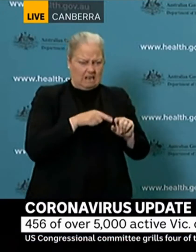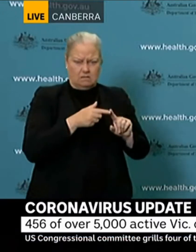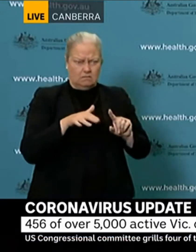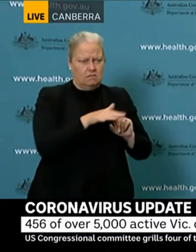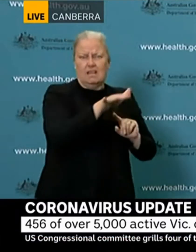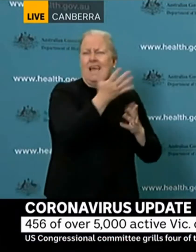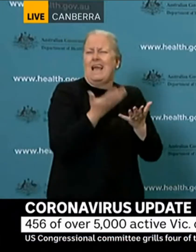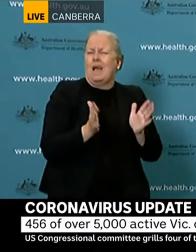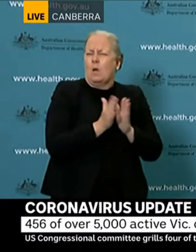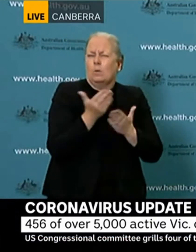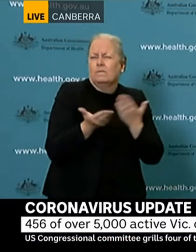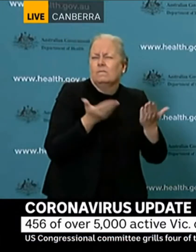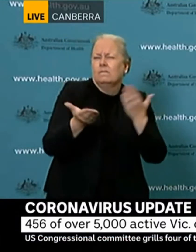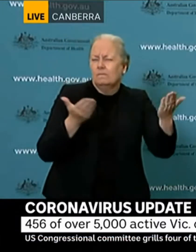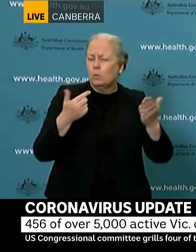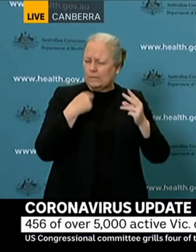That large